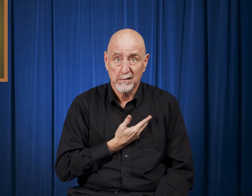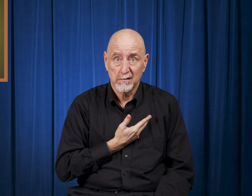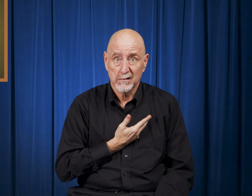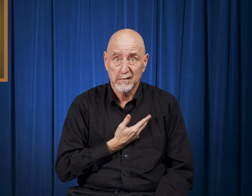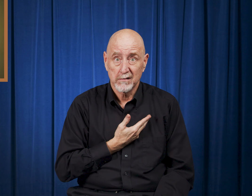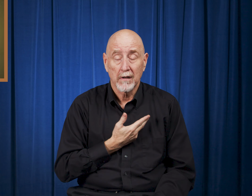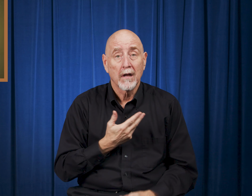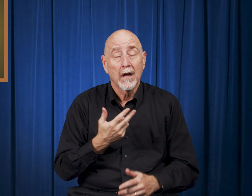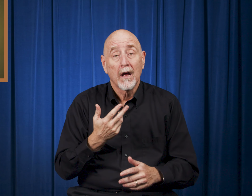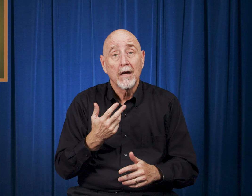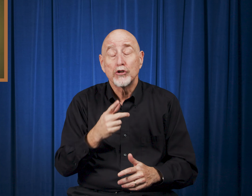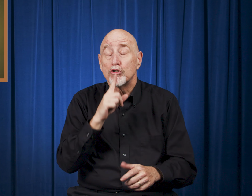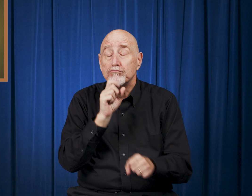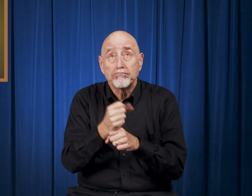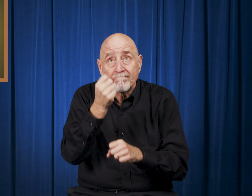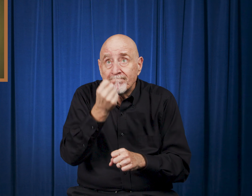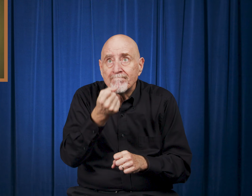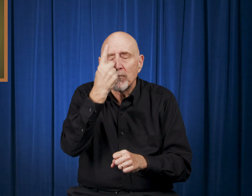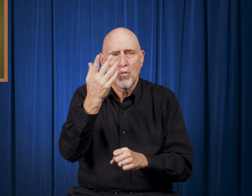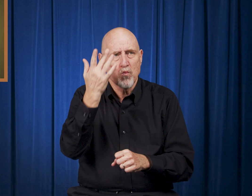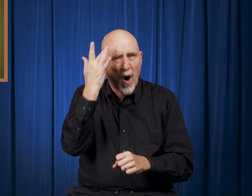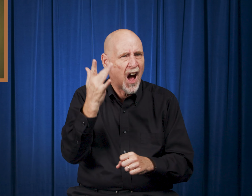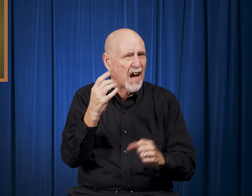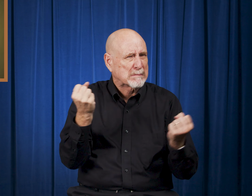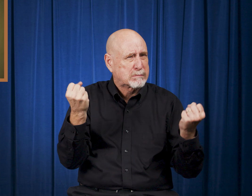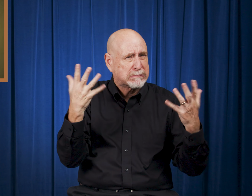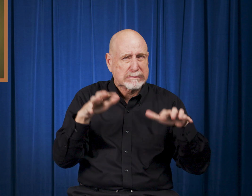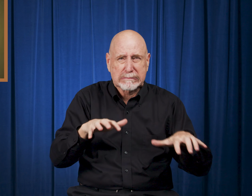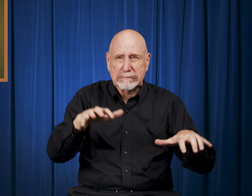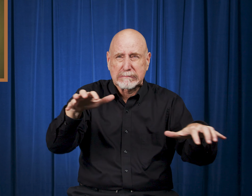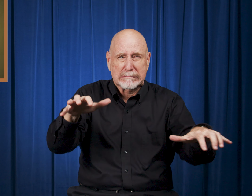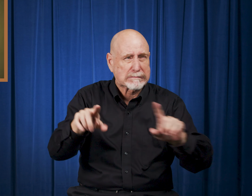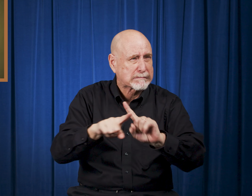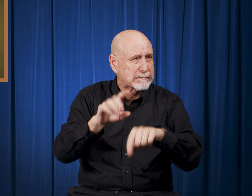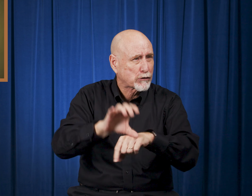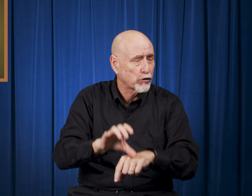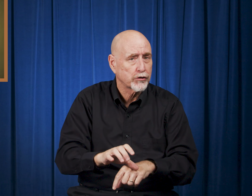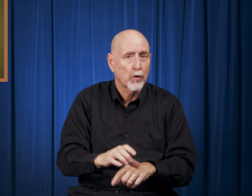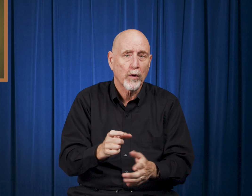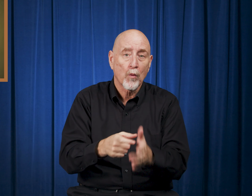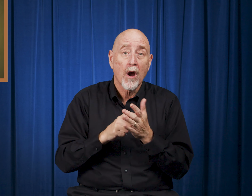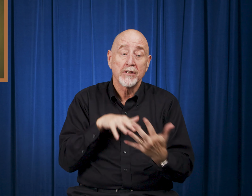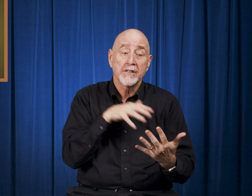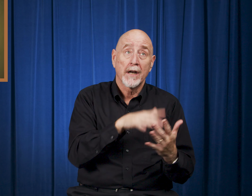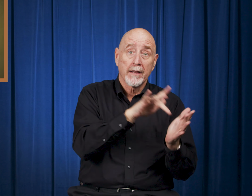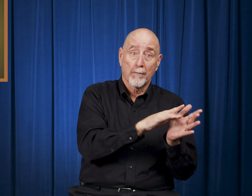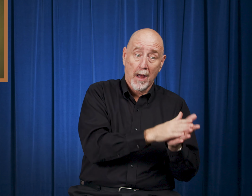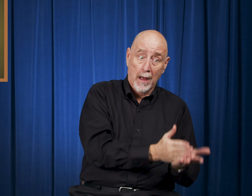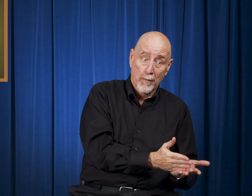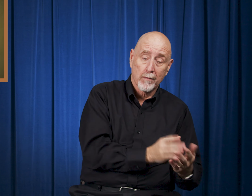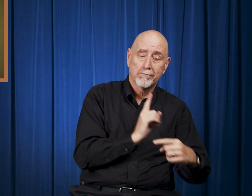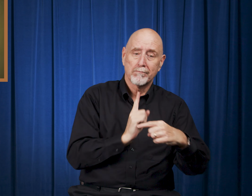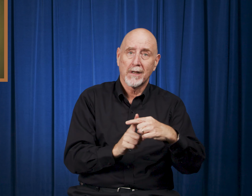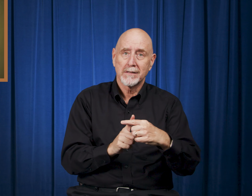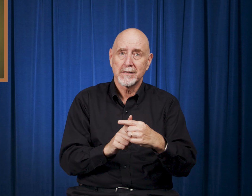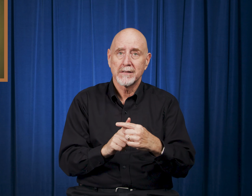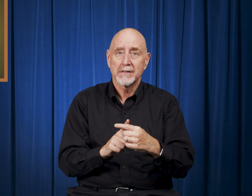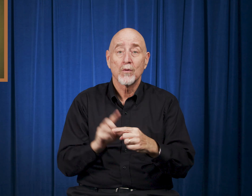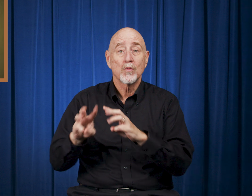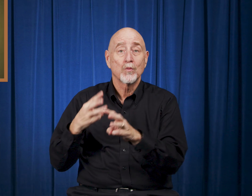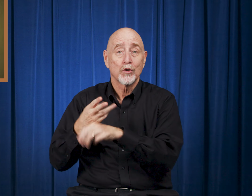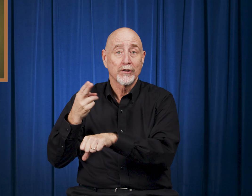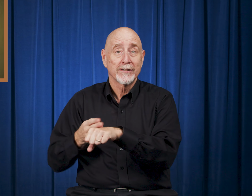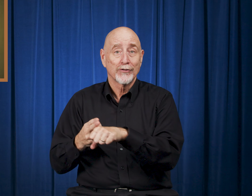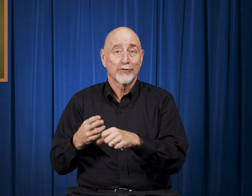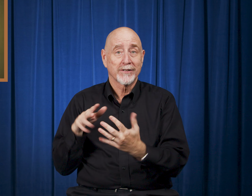order to truly grasp the reason why, requires a combined study of the Bible and secular